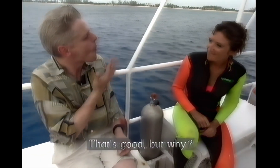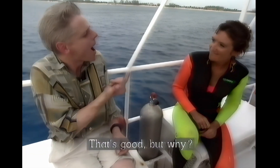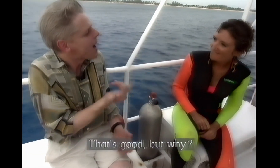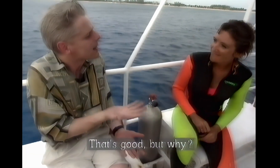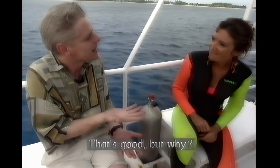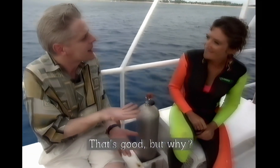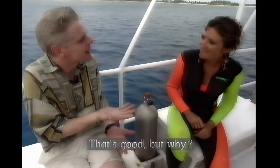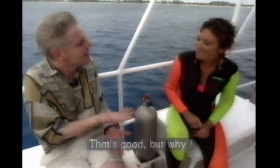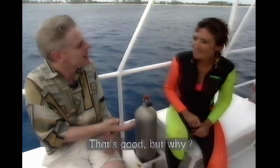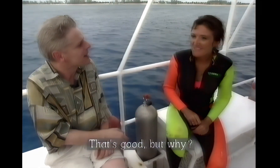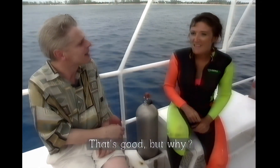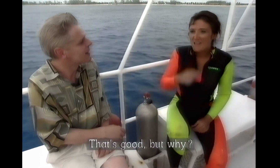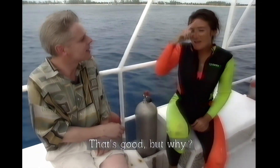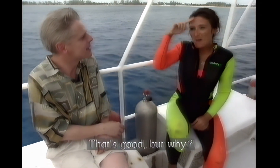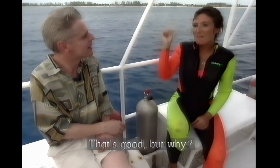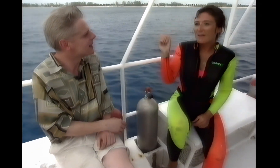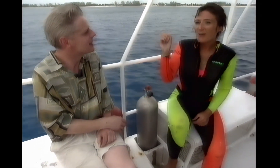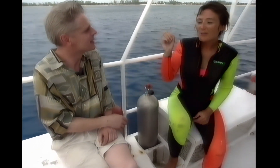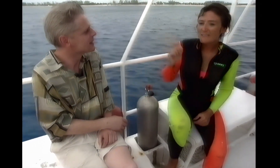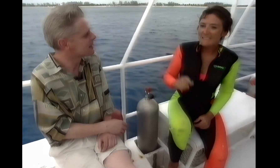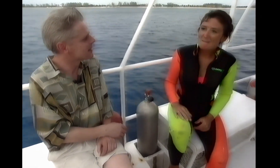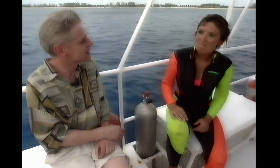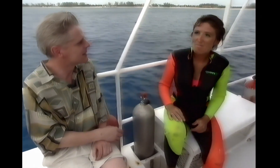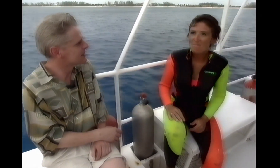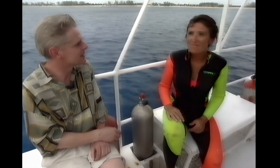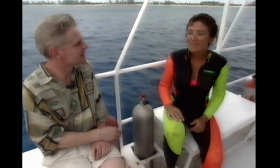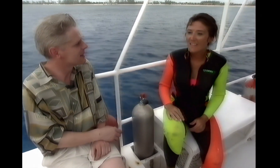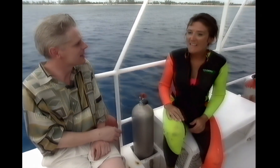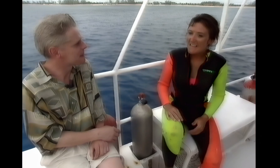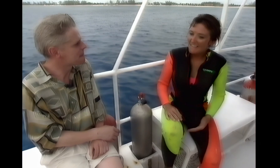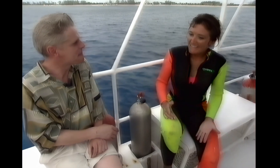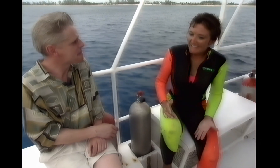That's good, but why? Well, because,